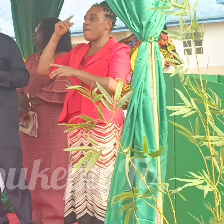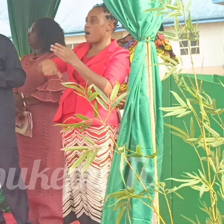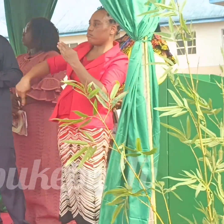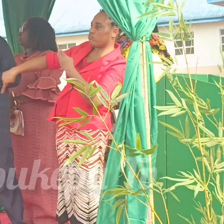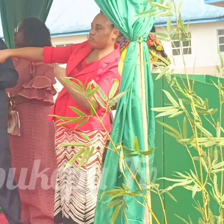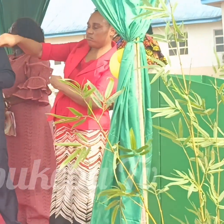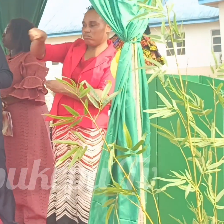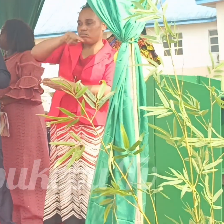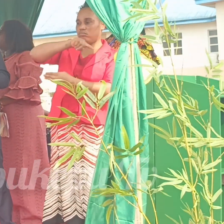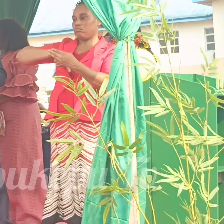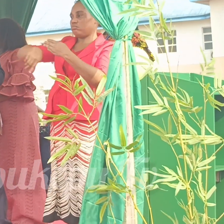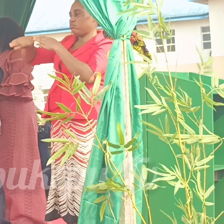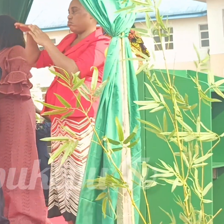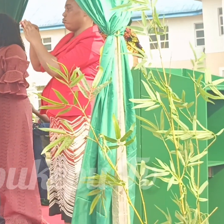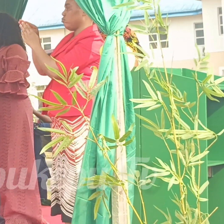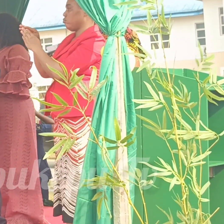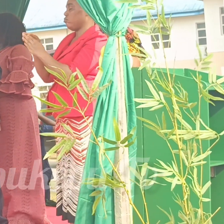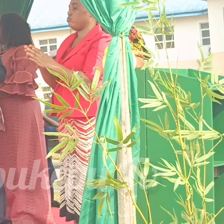metropolis.